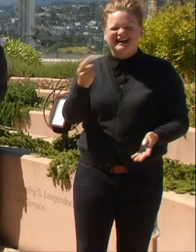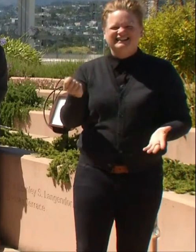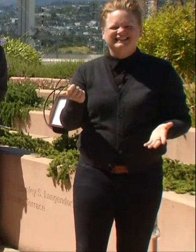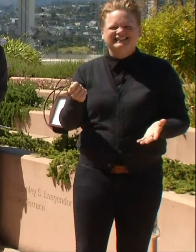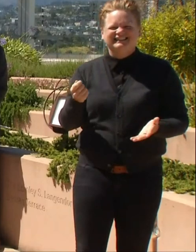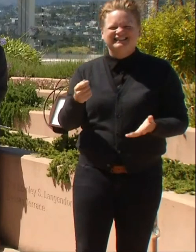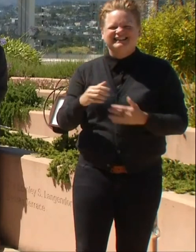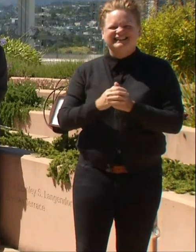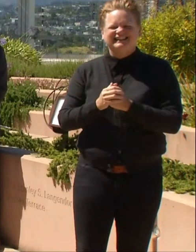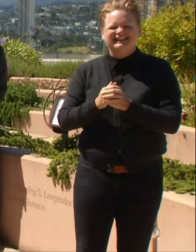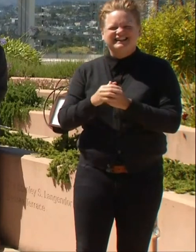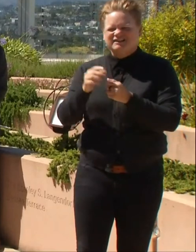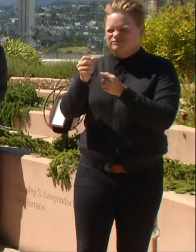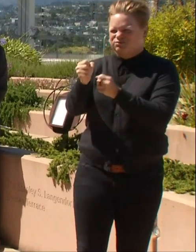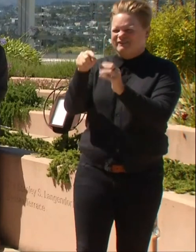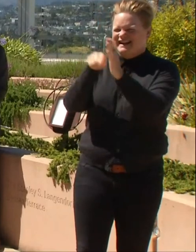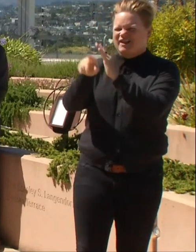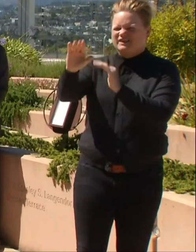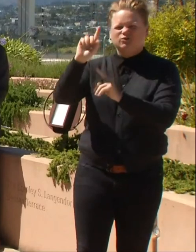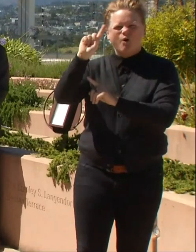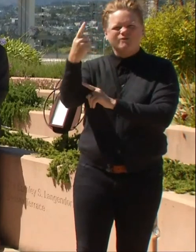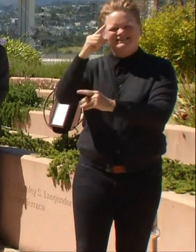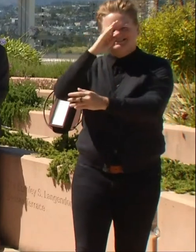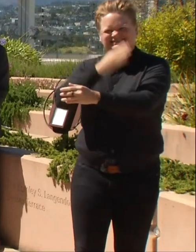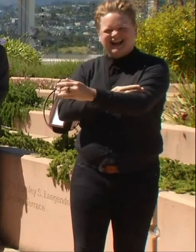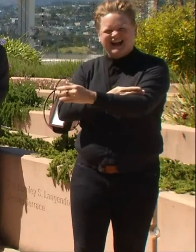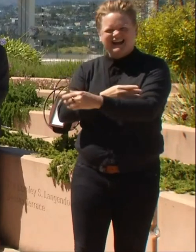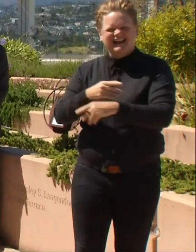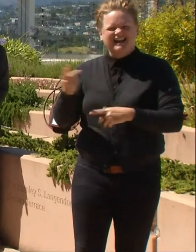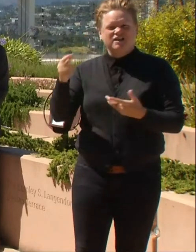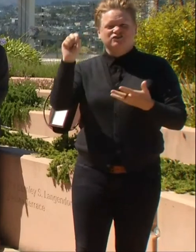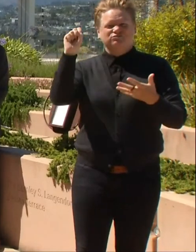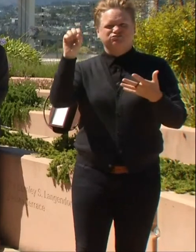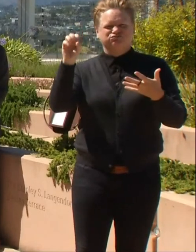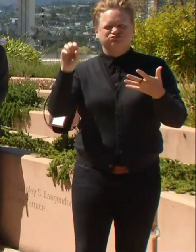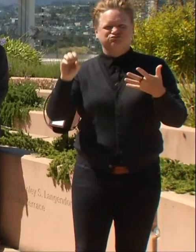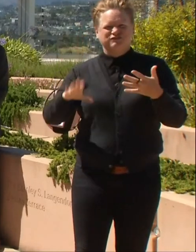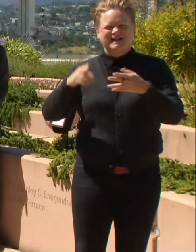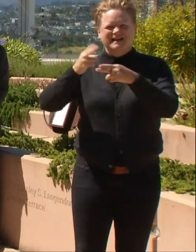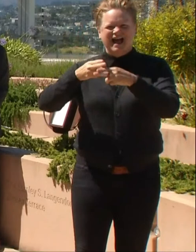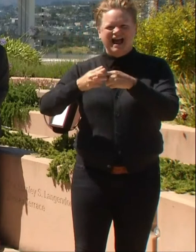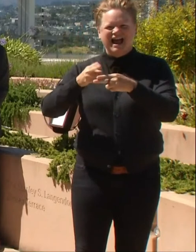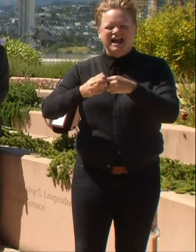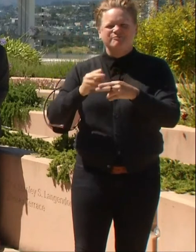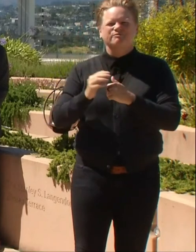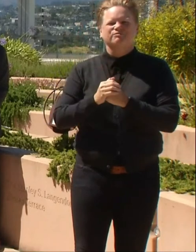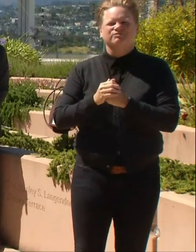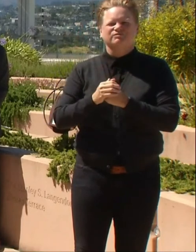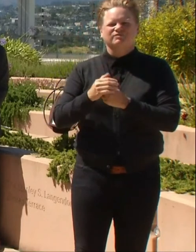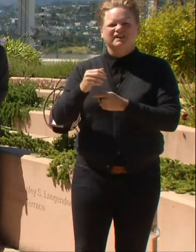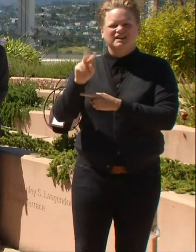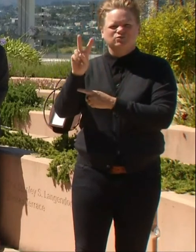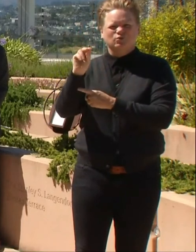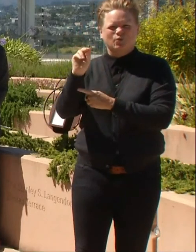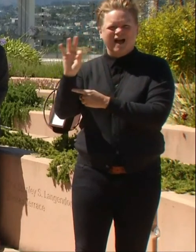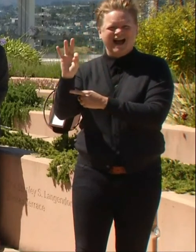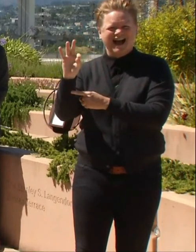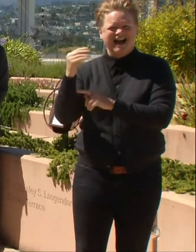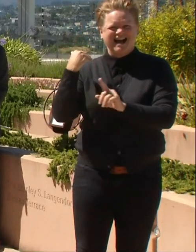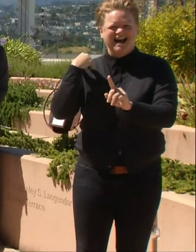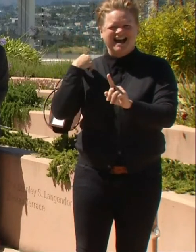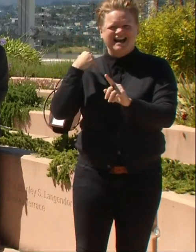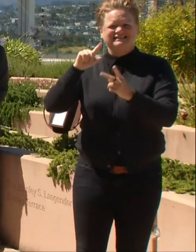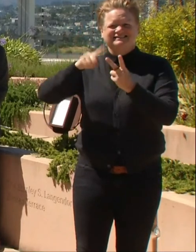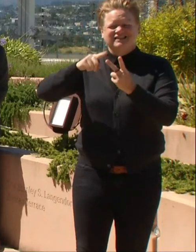Elizabeth Torres Tucson, Alvaro Garcia Pena Torres, August 30th, 2009, and her other son, Francisco Garcia Pena